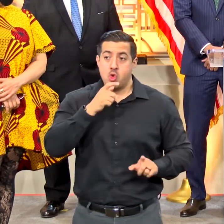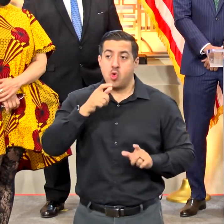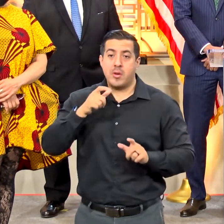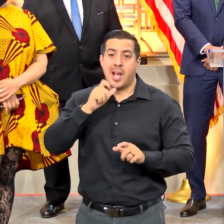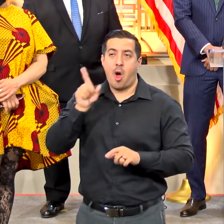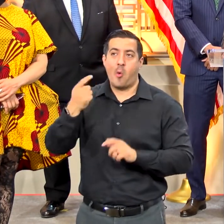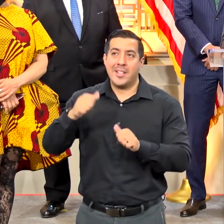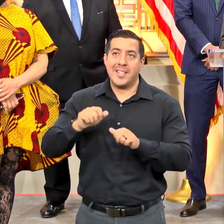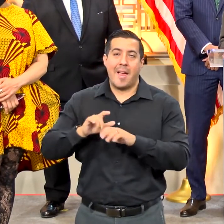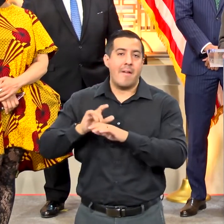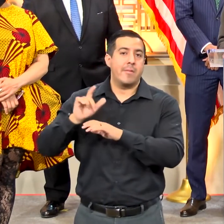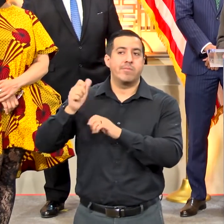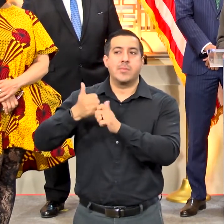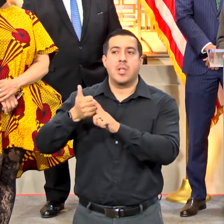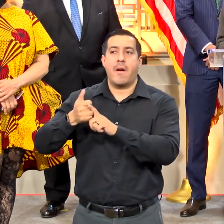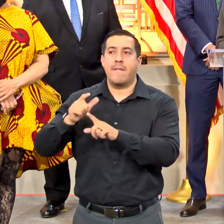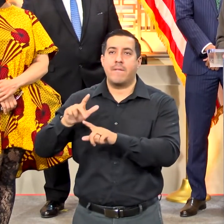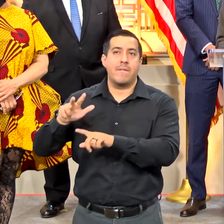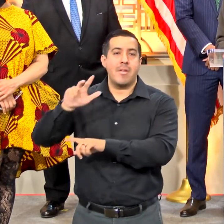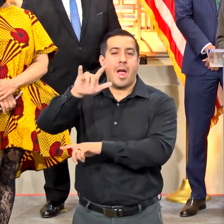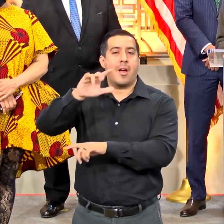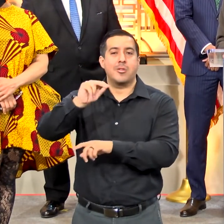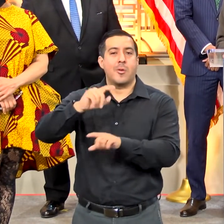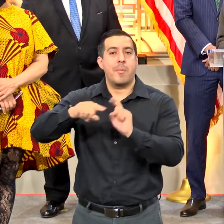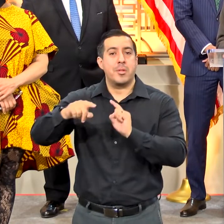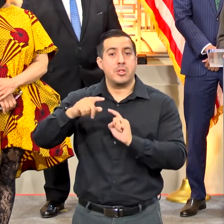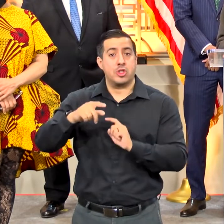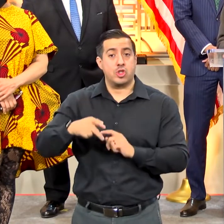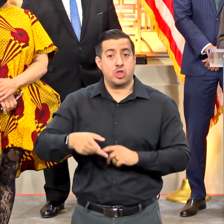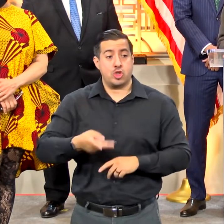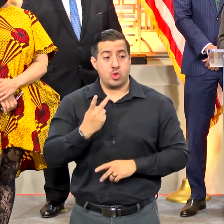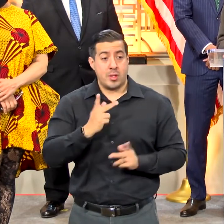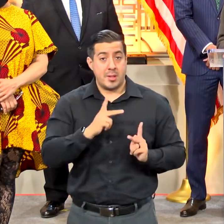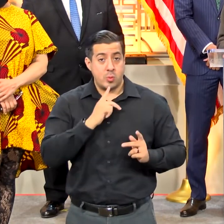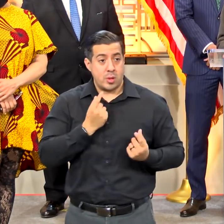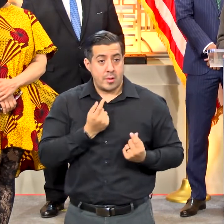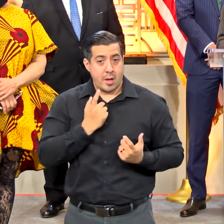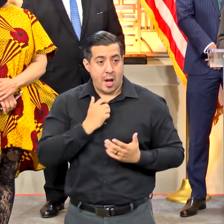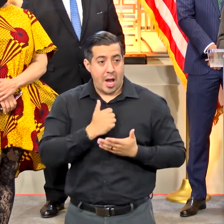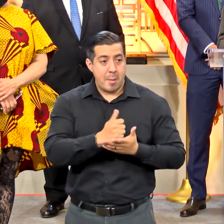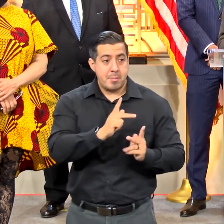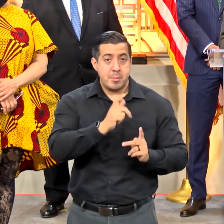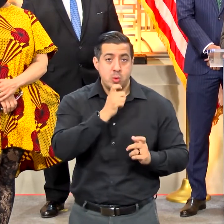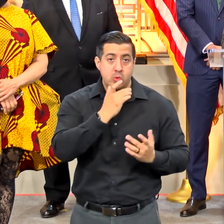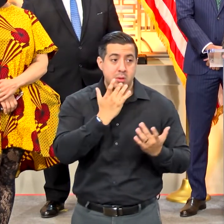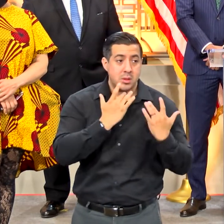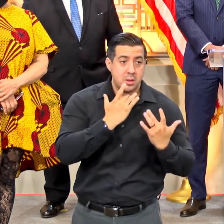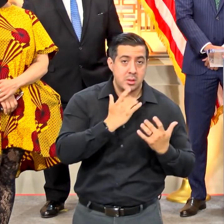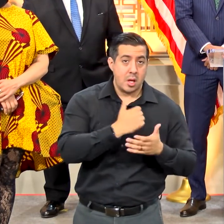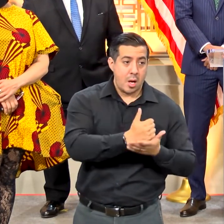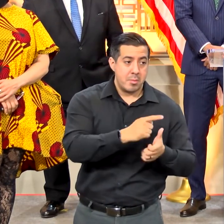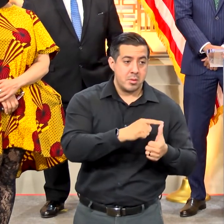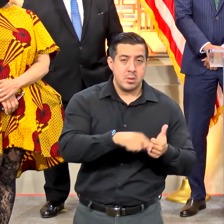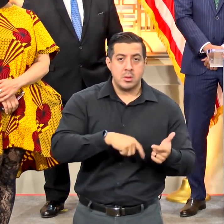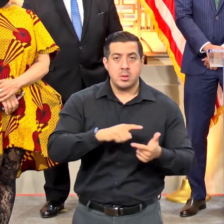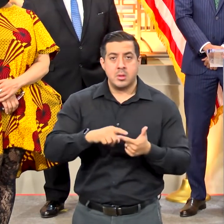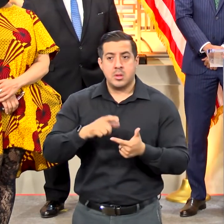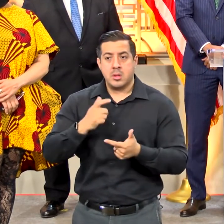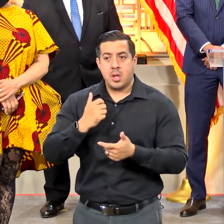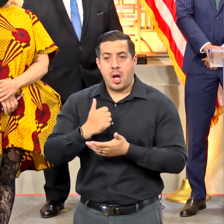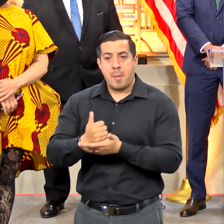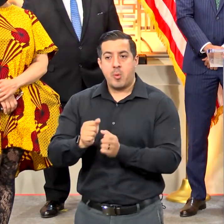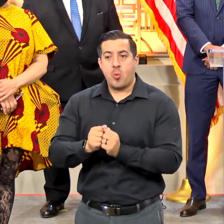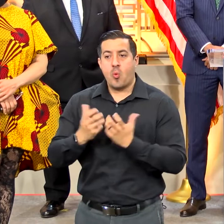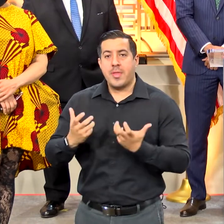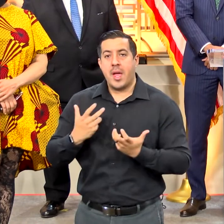fly. It is people who do two things, who one, help the most vulnerable, and two, do something without